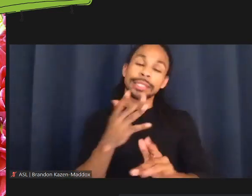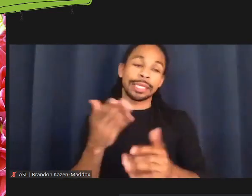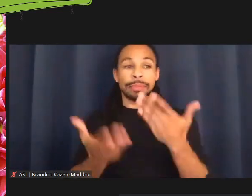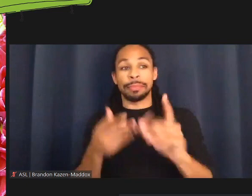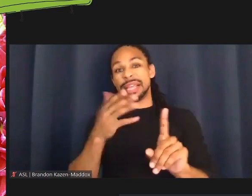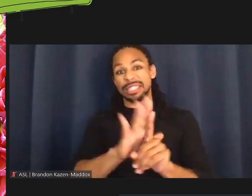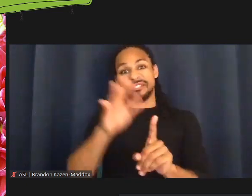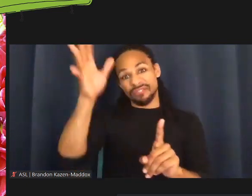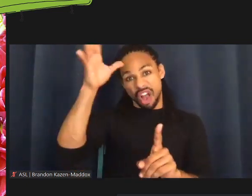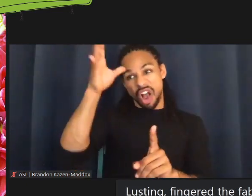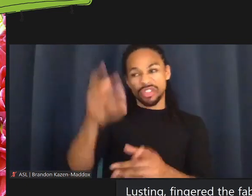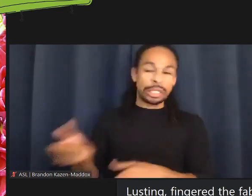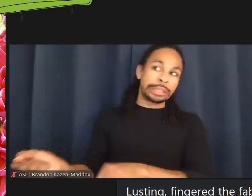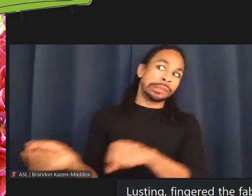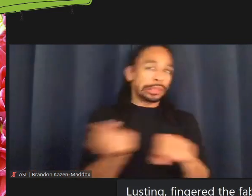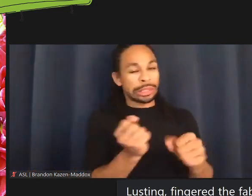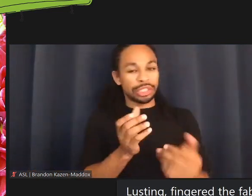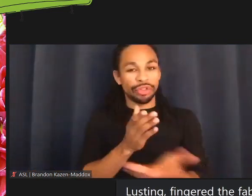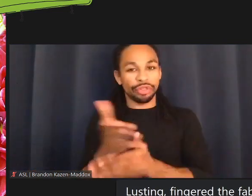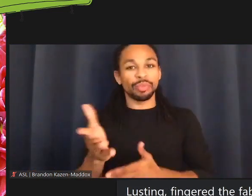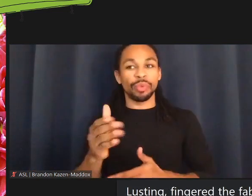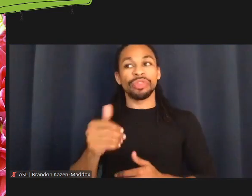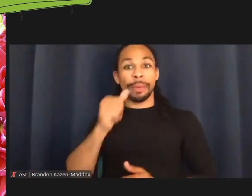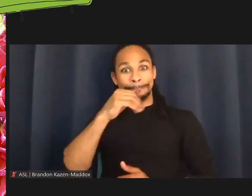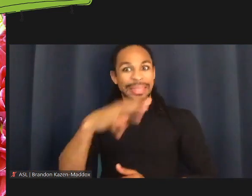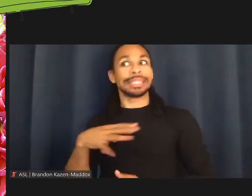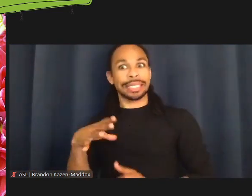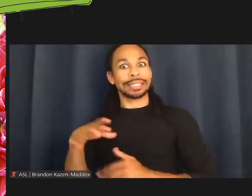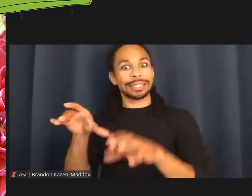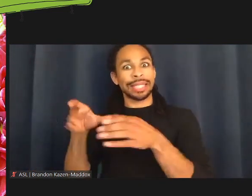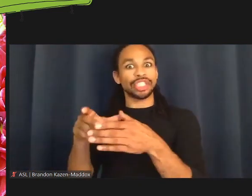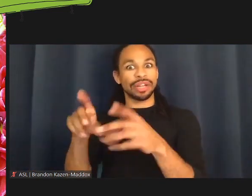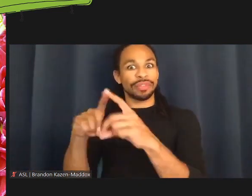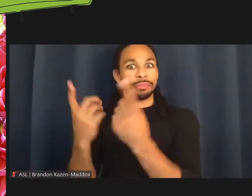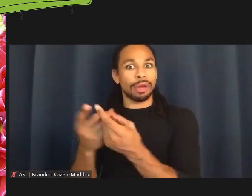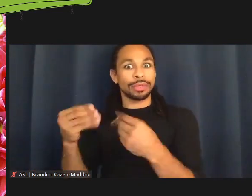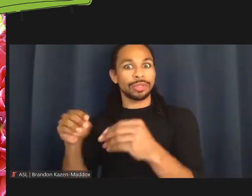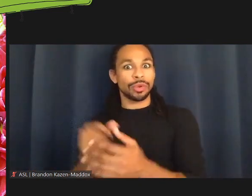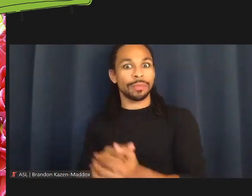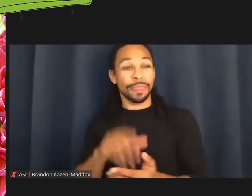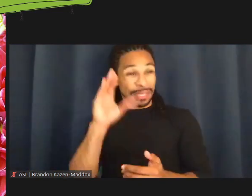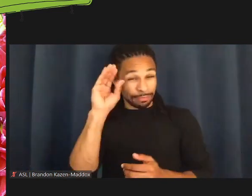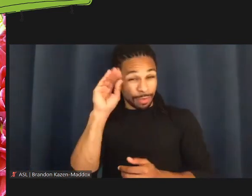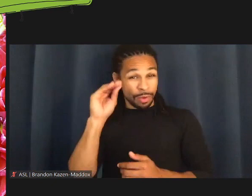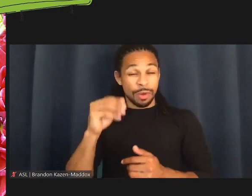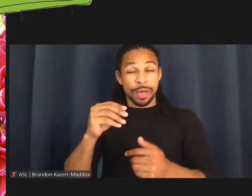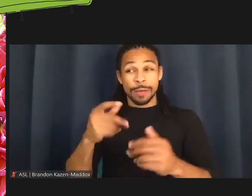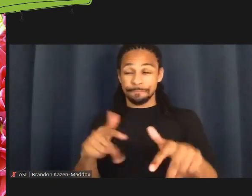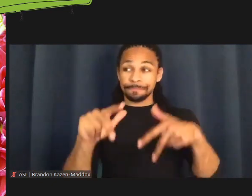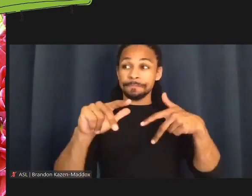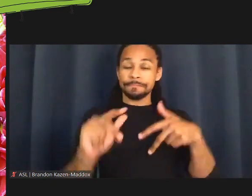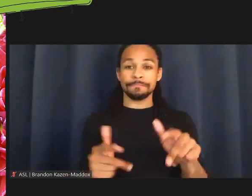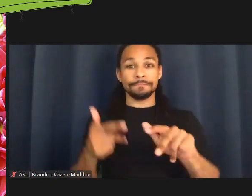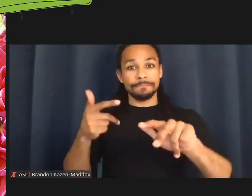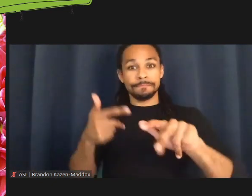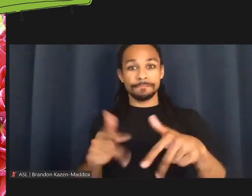section. This boy, broken, his stride, his spirit,